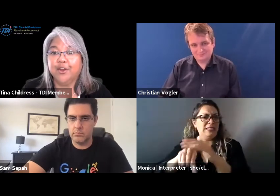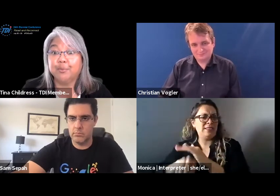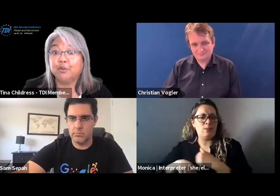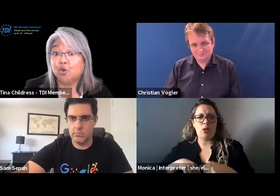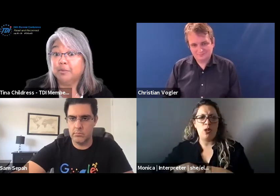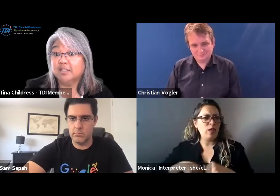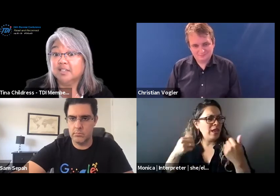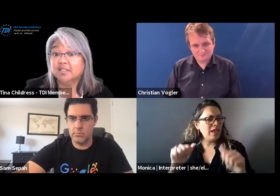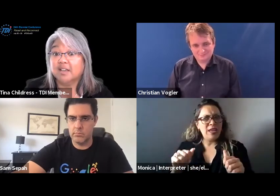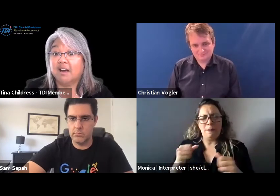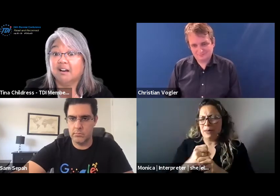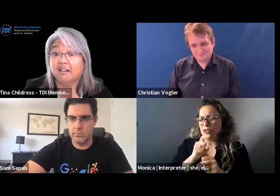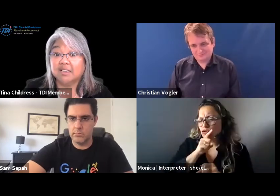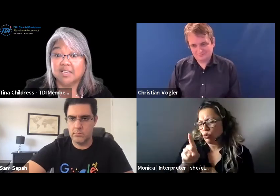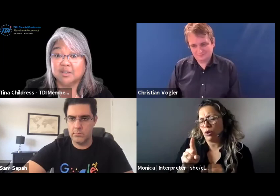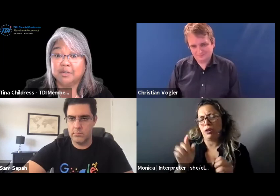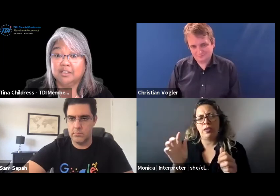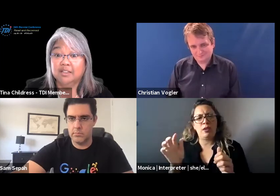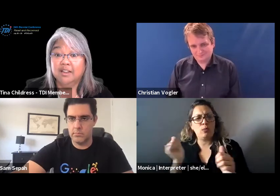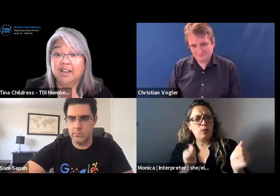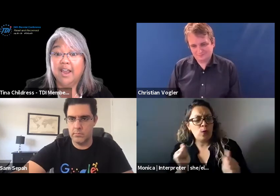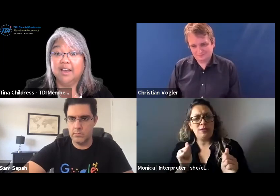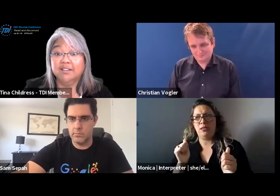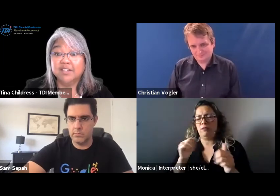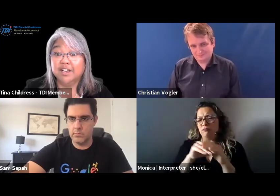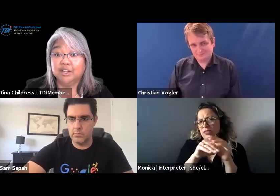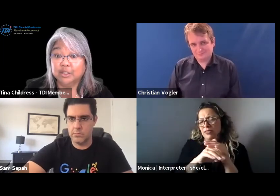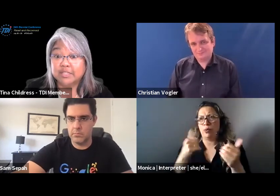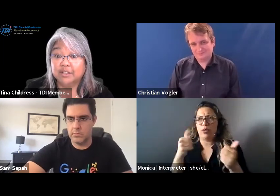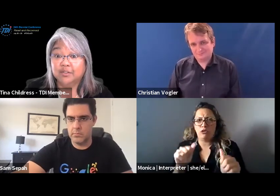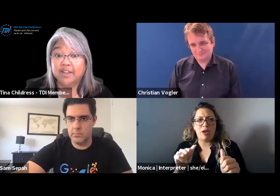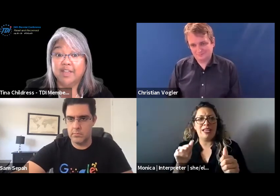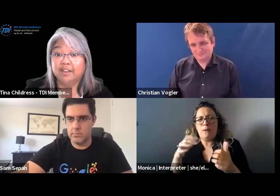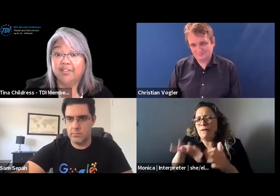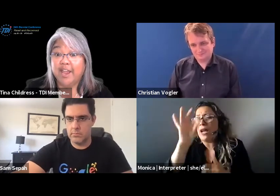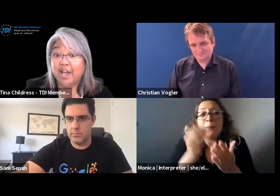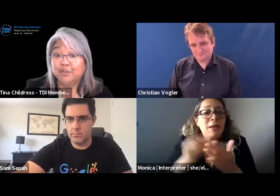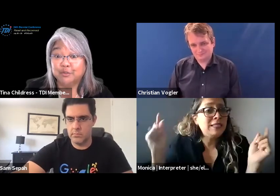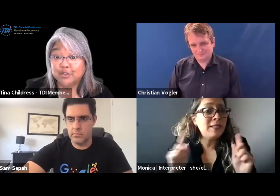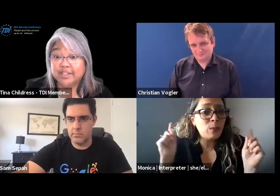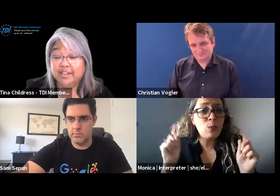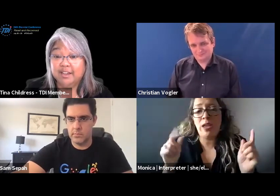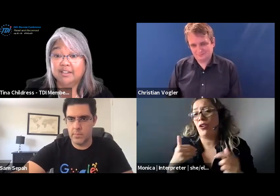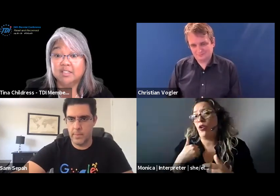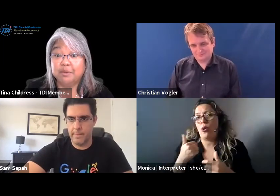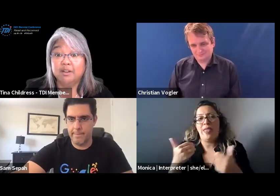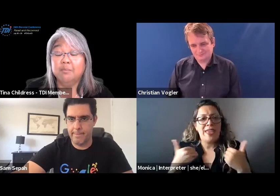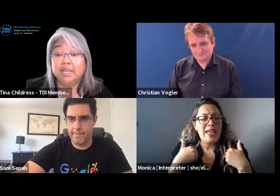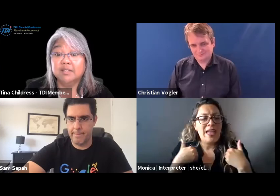their performances are accessible and inclusive and that they have diversity. And it's been